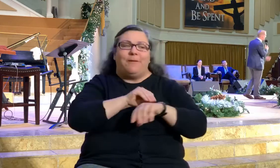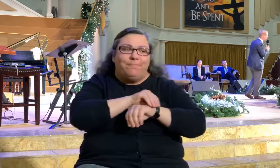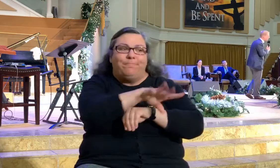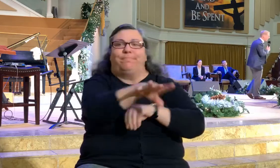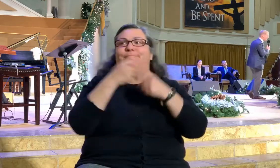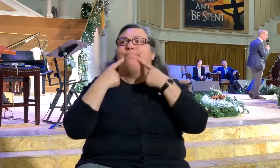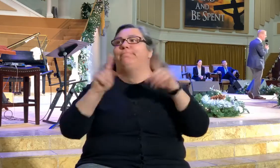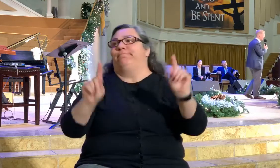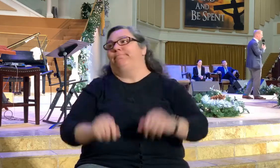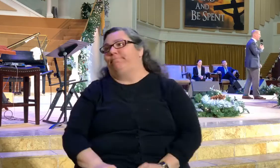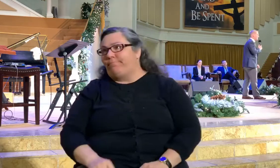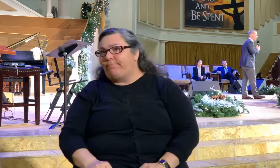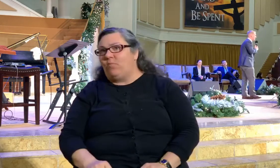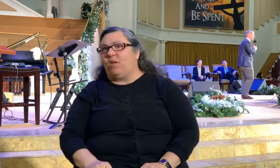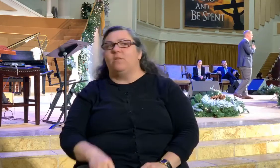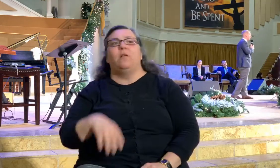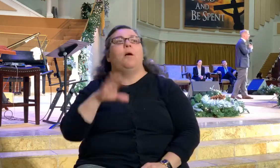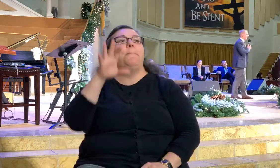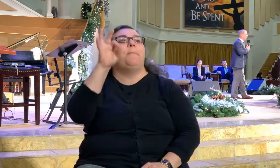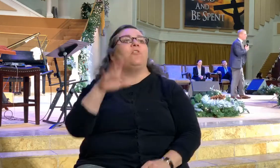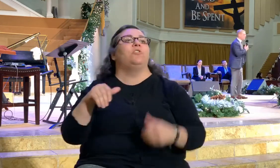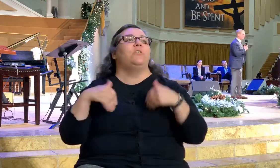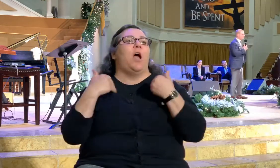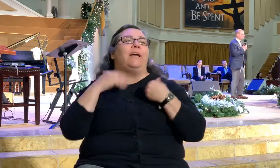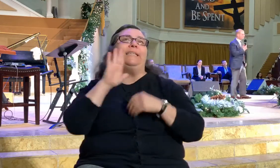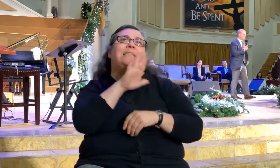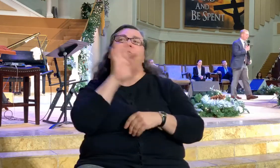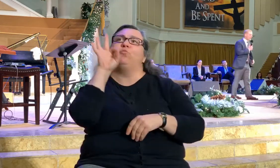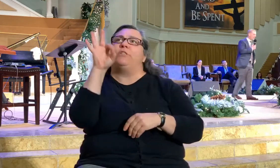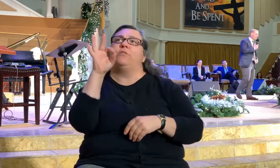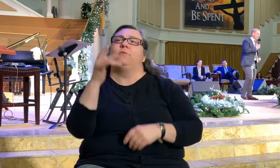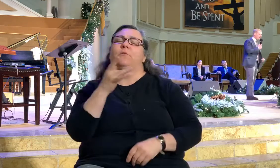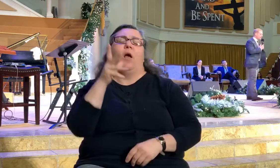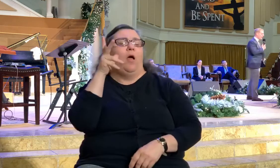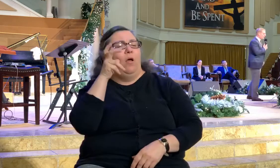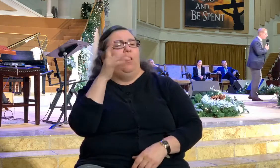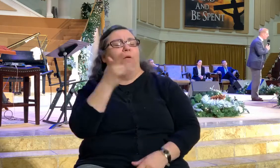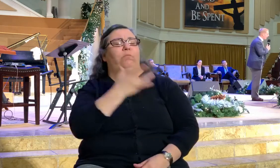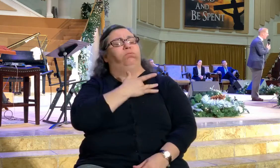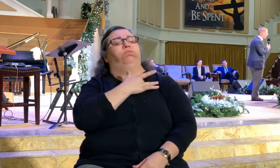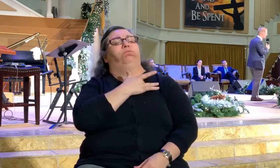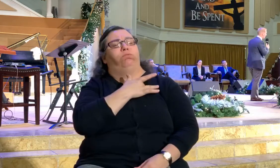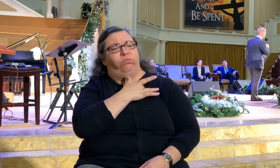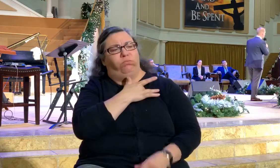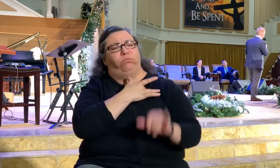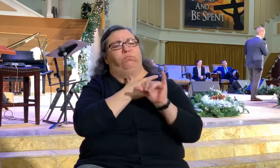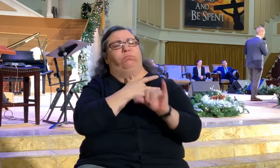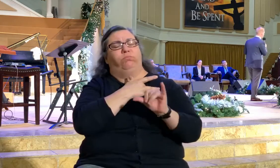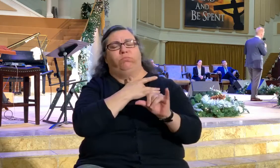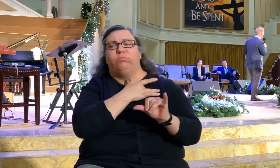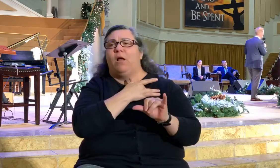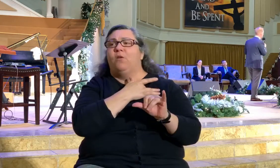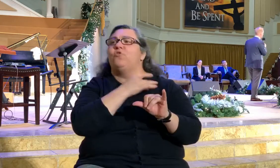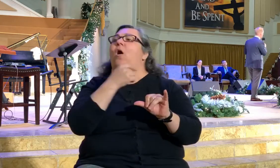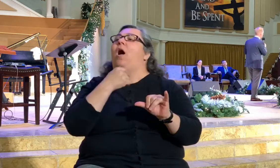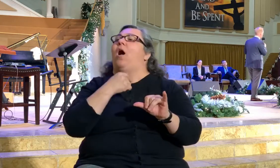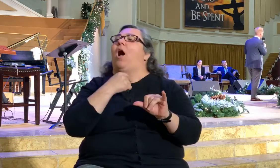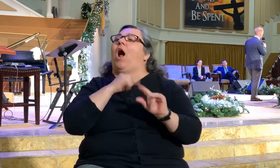Brother Young confirmed that to me in his message. And so I went there in a mind that I have to let the Holy Ghost in